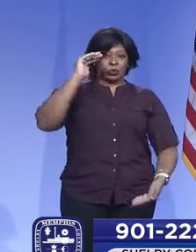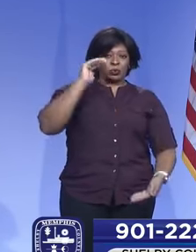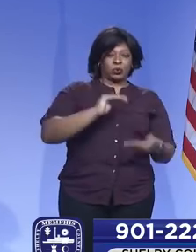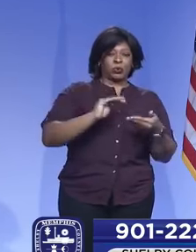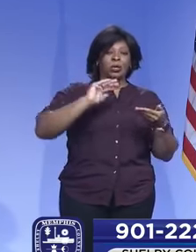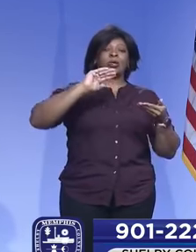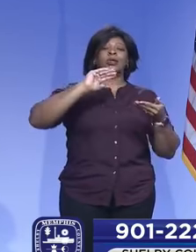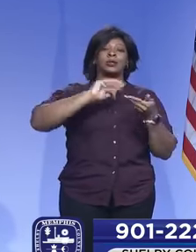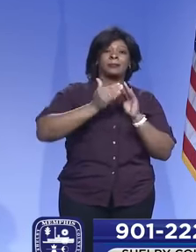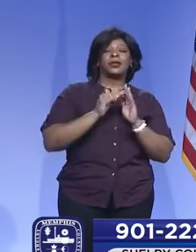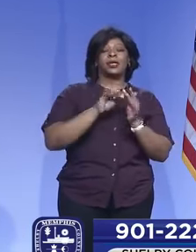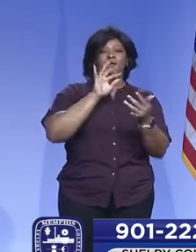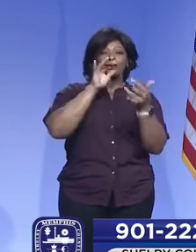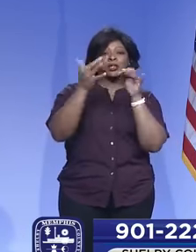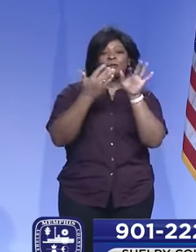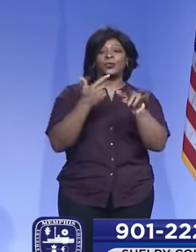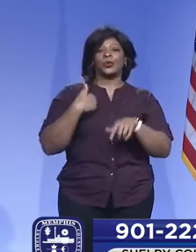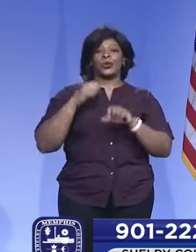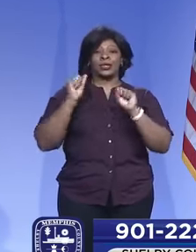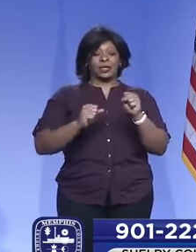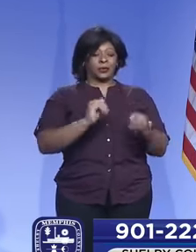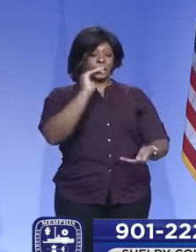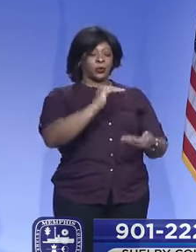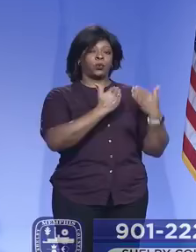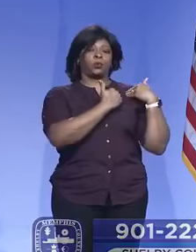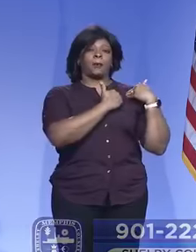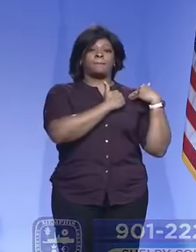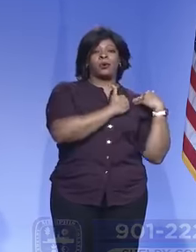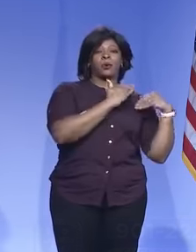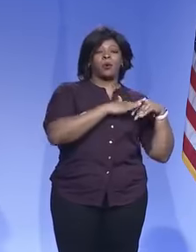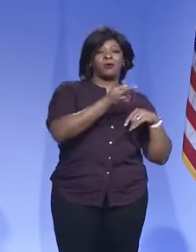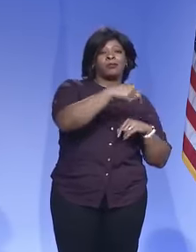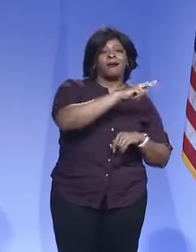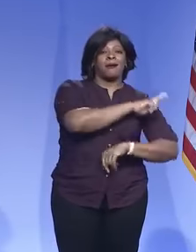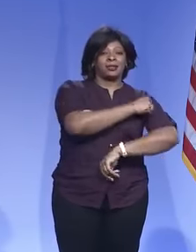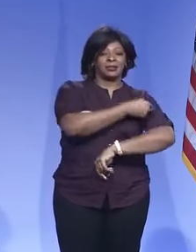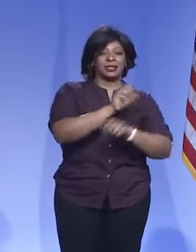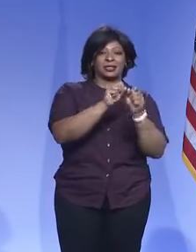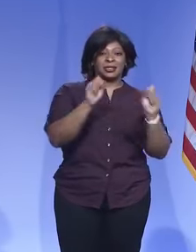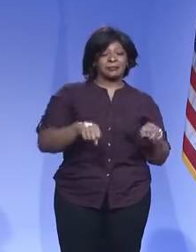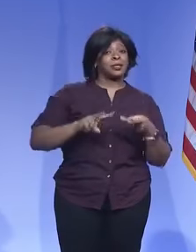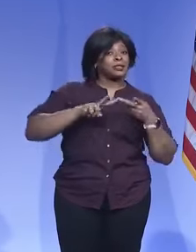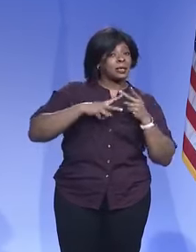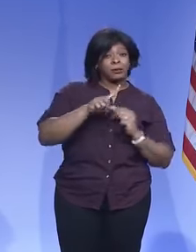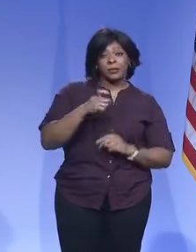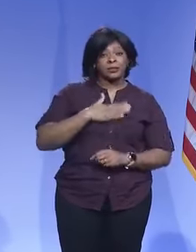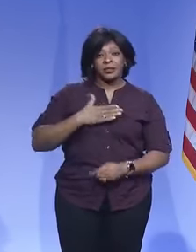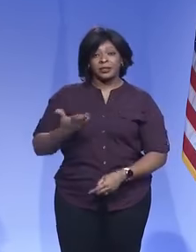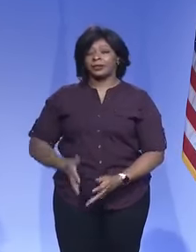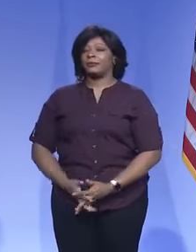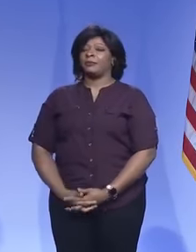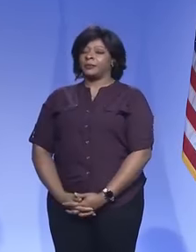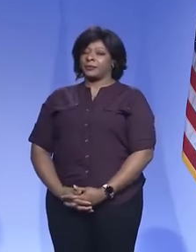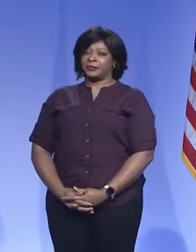community transmission so that we can reduce the burden on the hospital systems. Your follow-up, please?